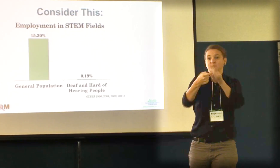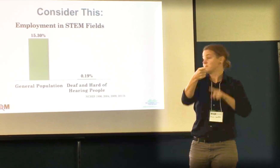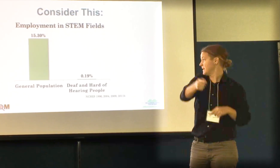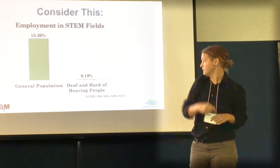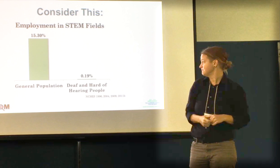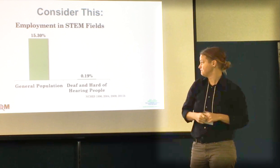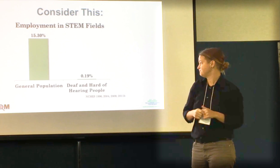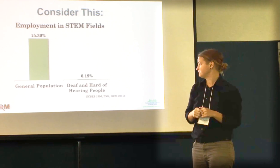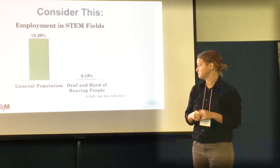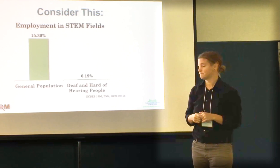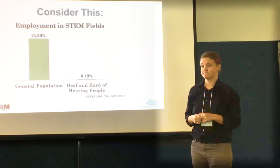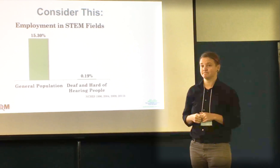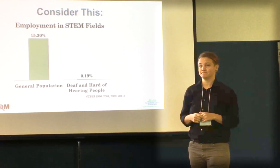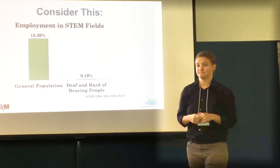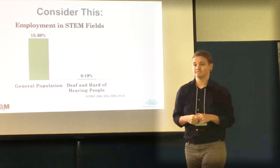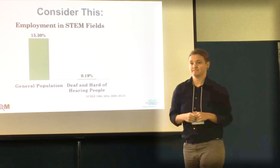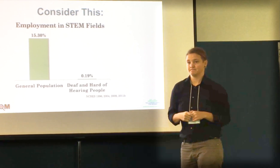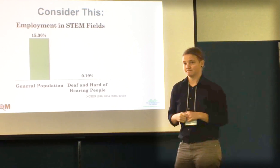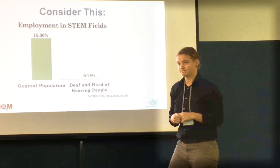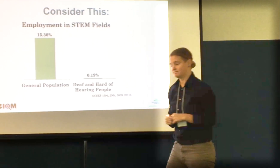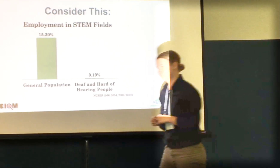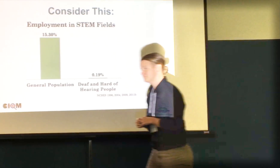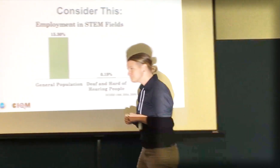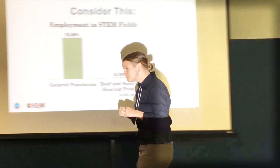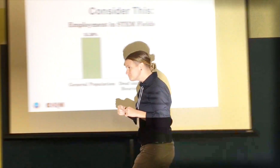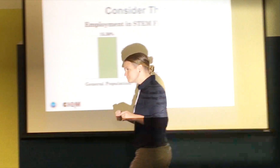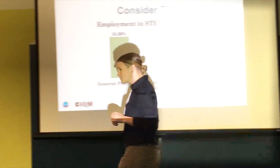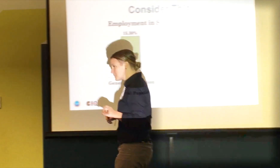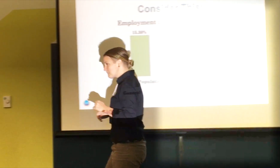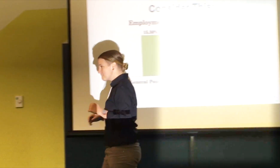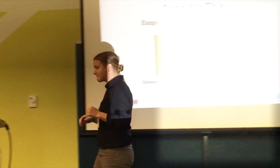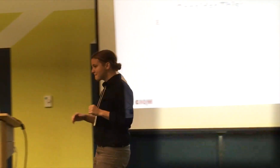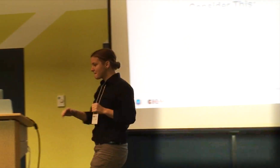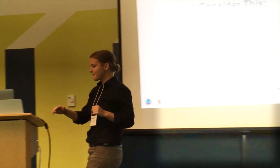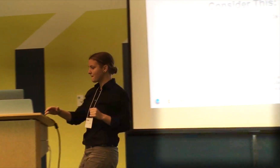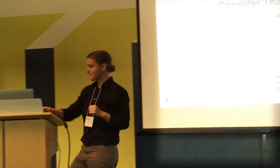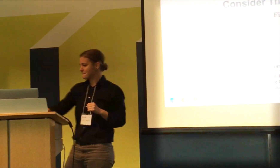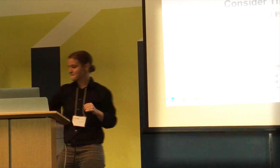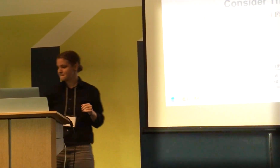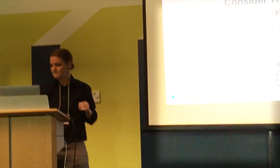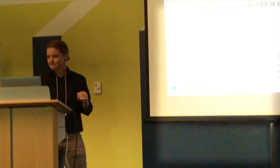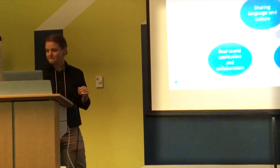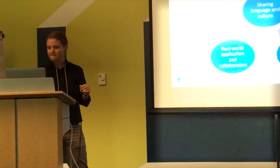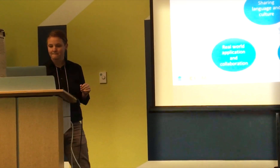because we are here to affect change in this very statistic that I'm talking about.